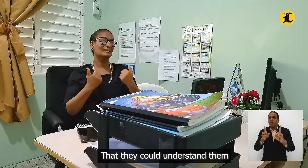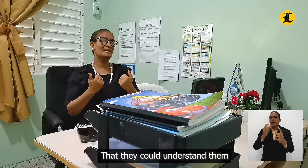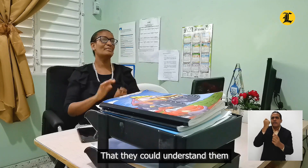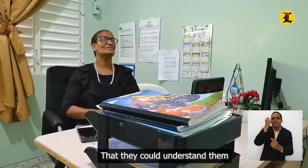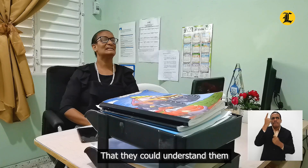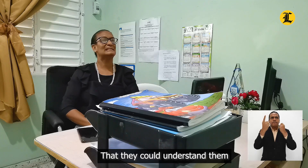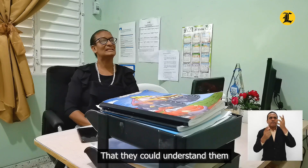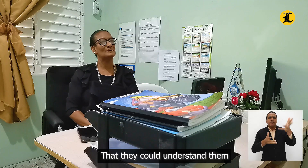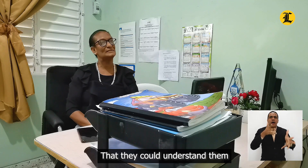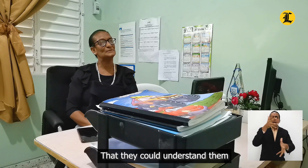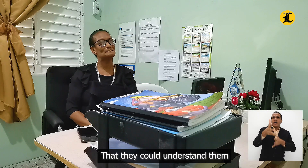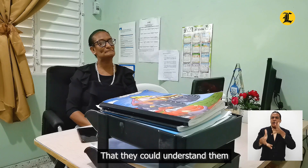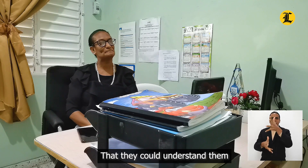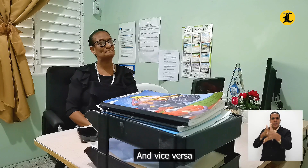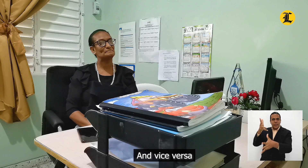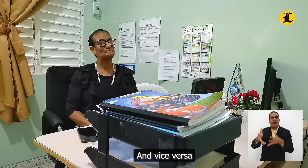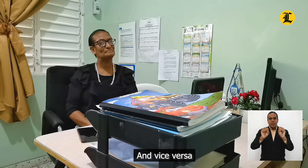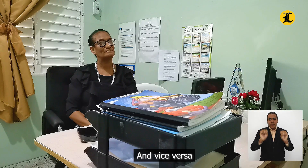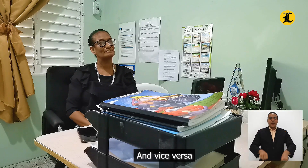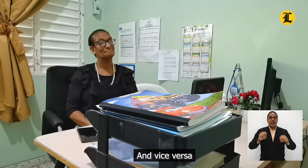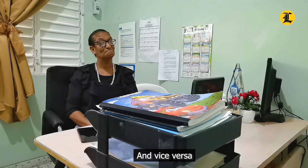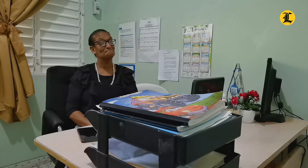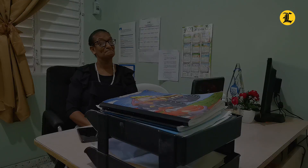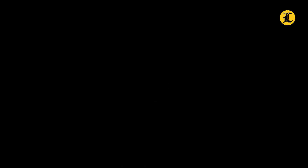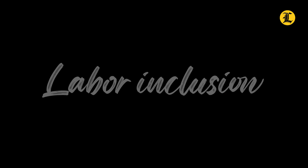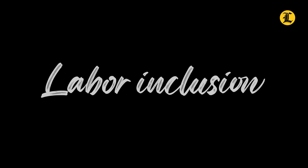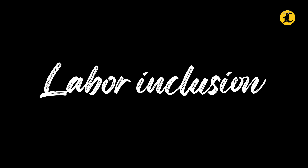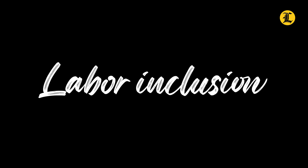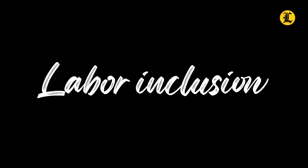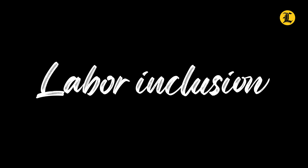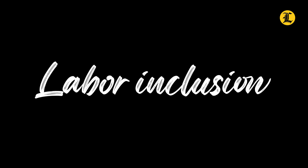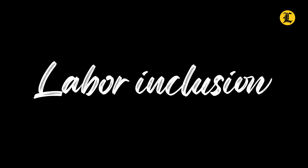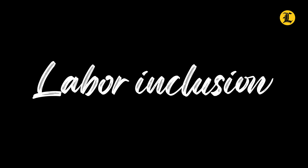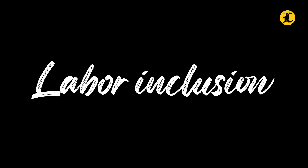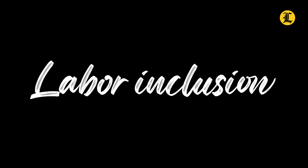centers, that they could understand them and vice versa.